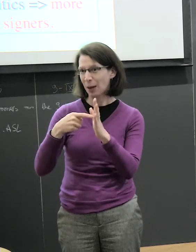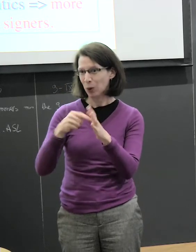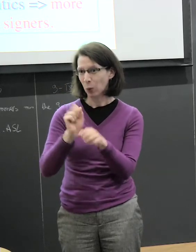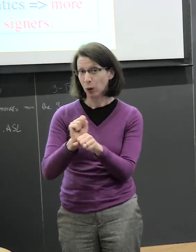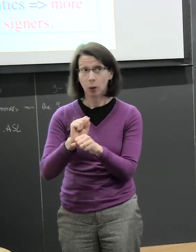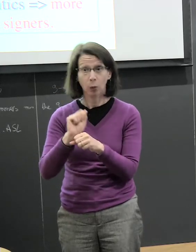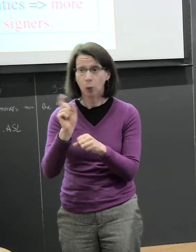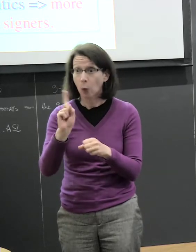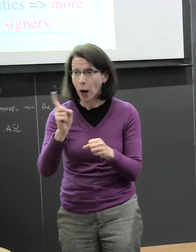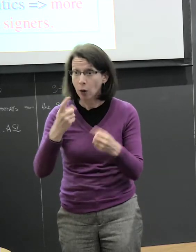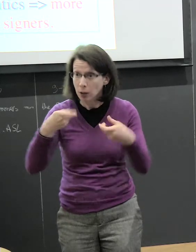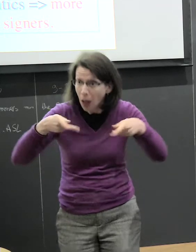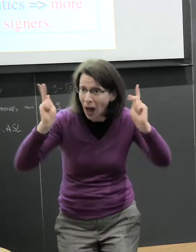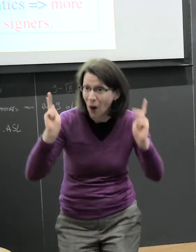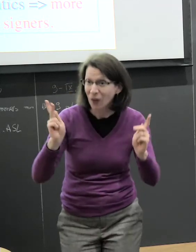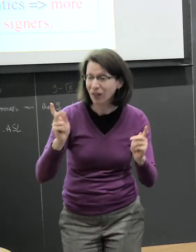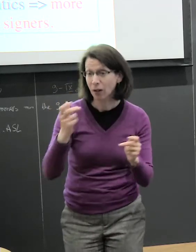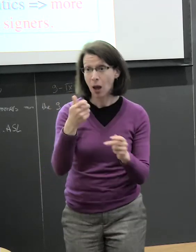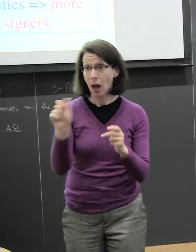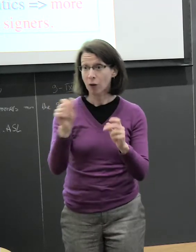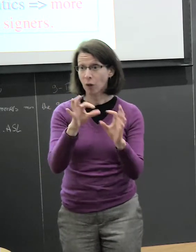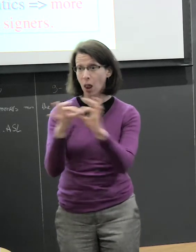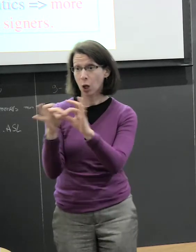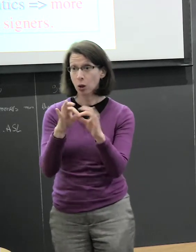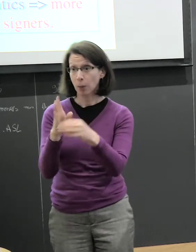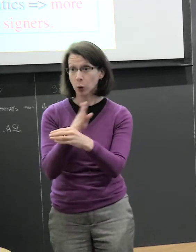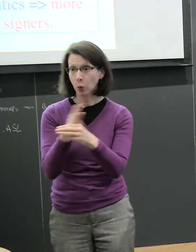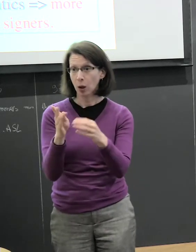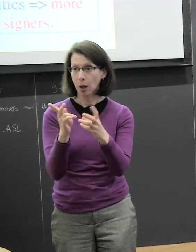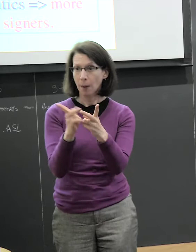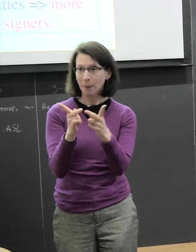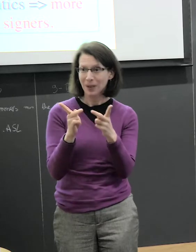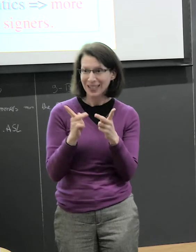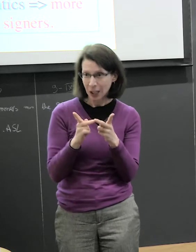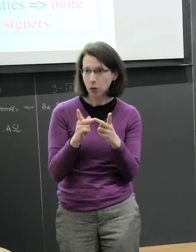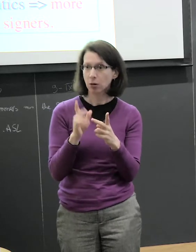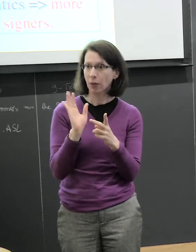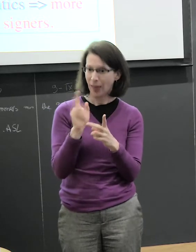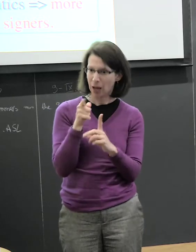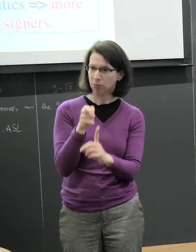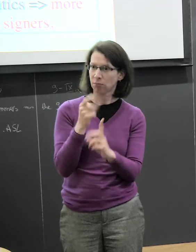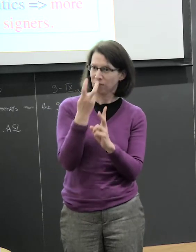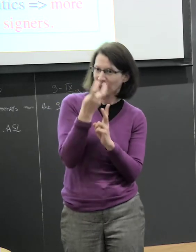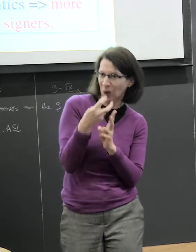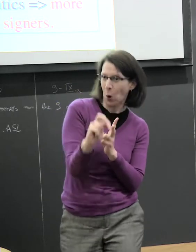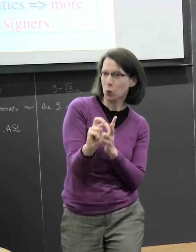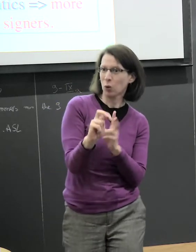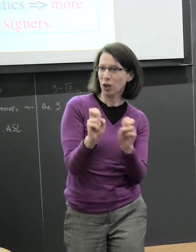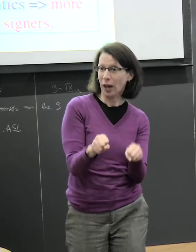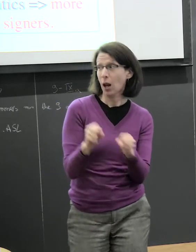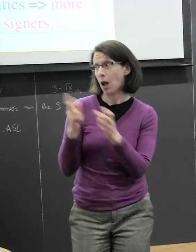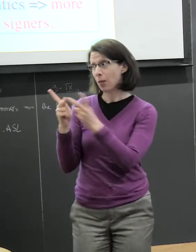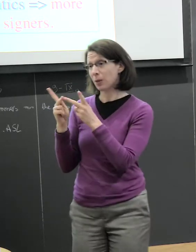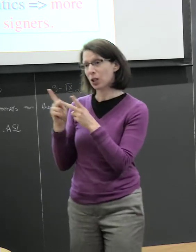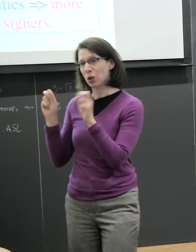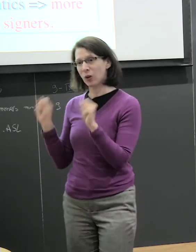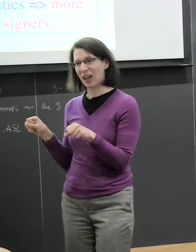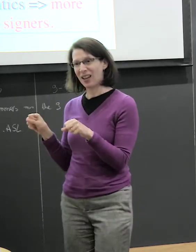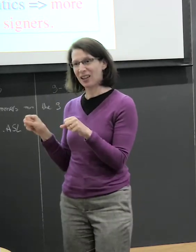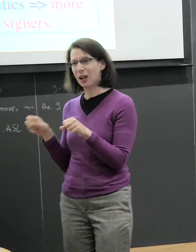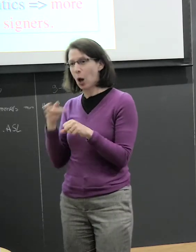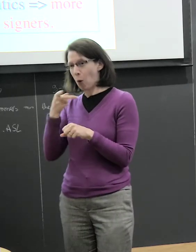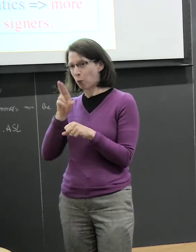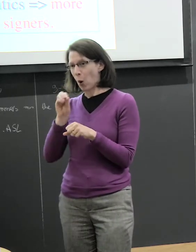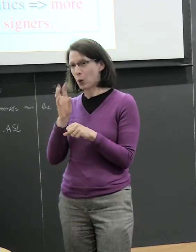switch? Is there any relation between the positions at which you can code switch and the positions at which you can